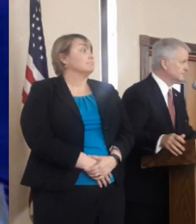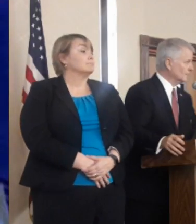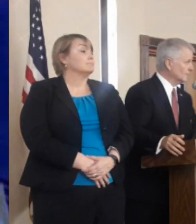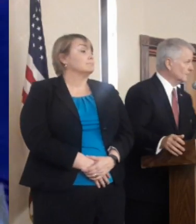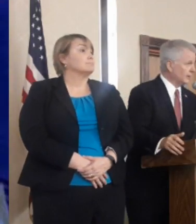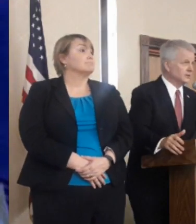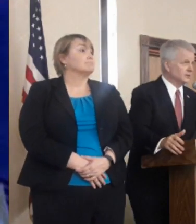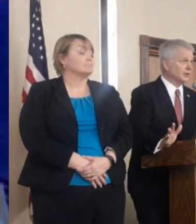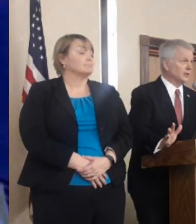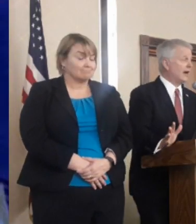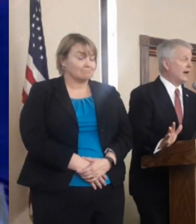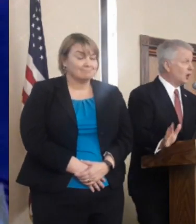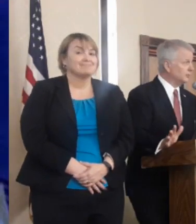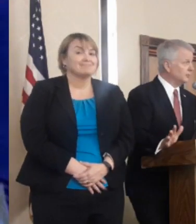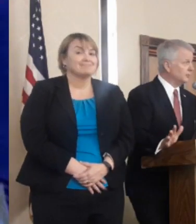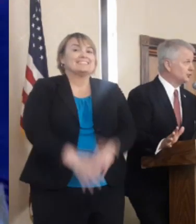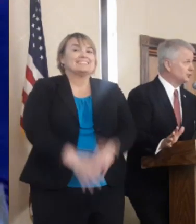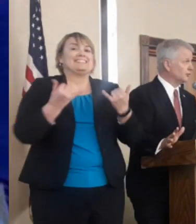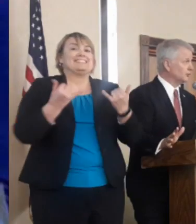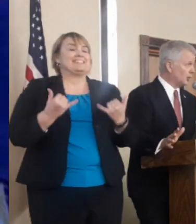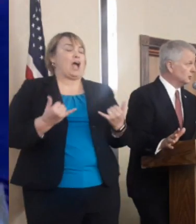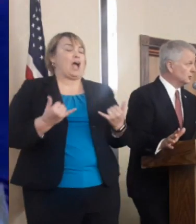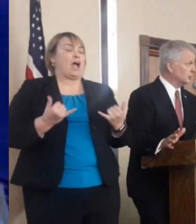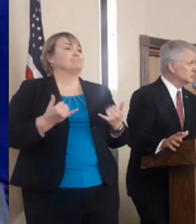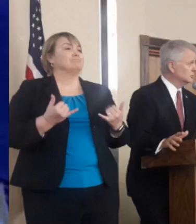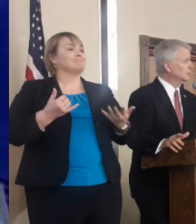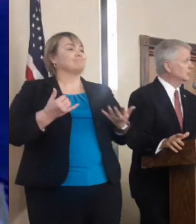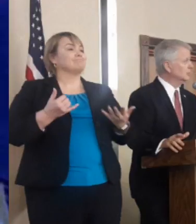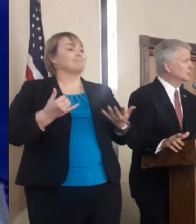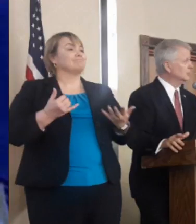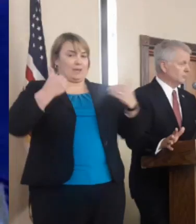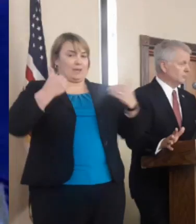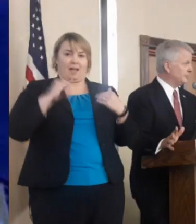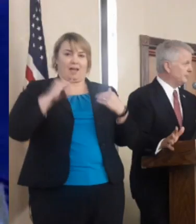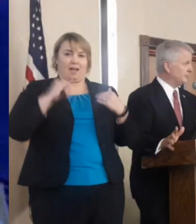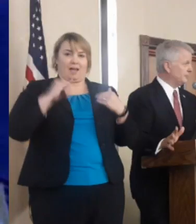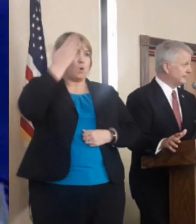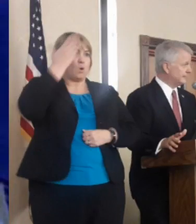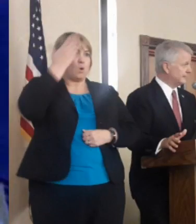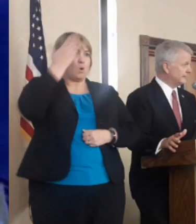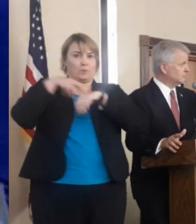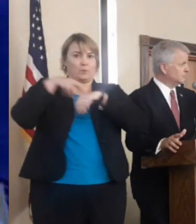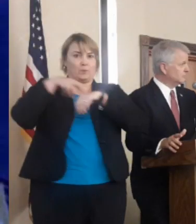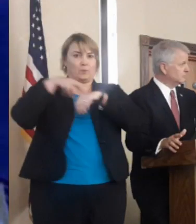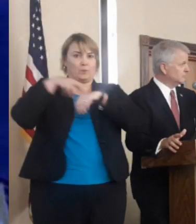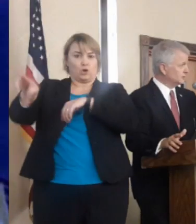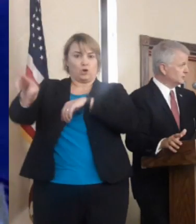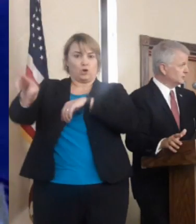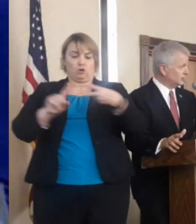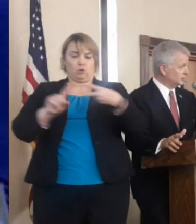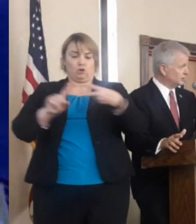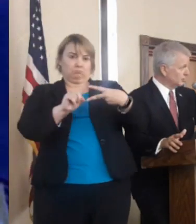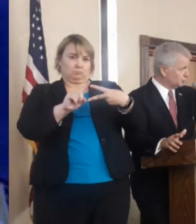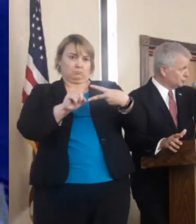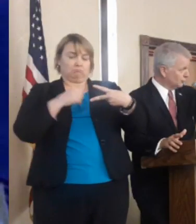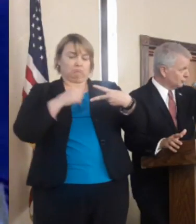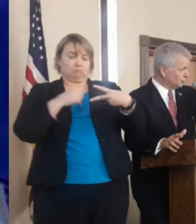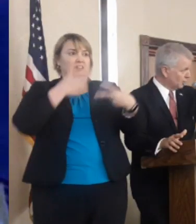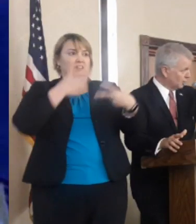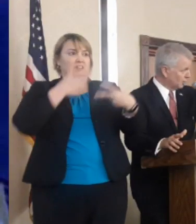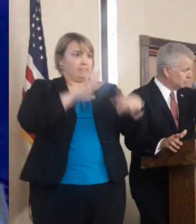Okay, so we're now on the motion to refer, which has been made and seconded. Discussion on the motion to refer.